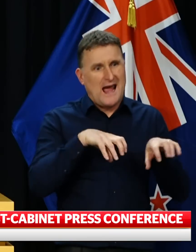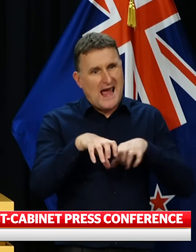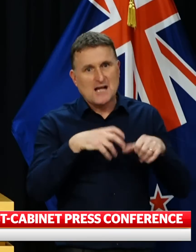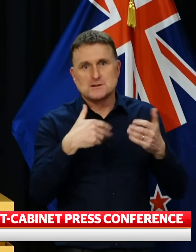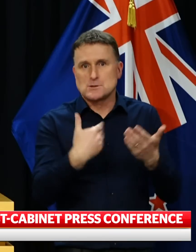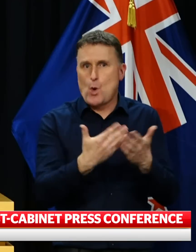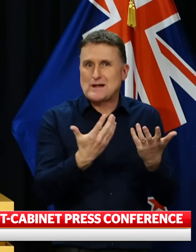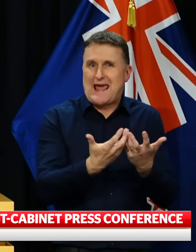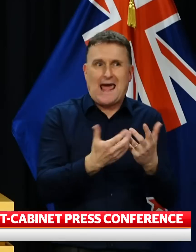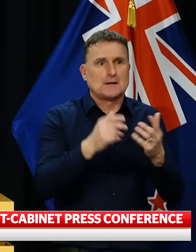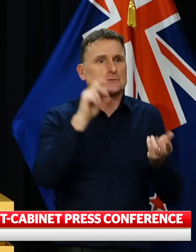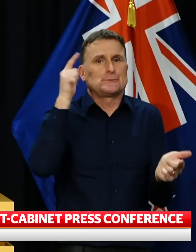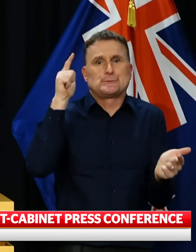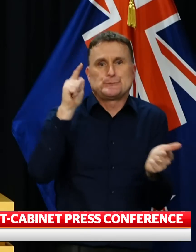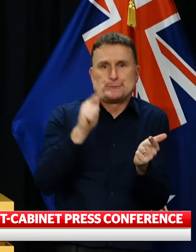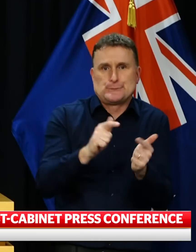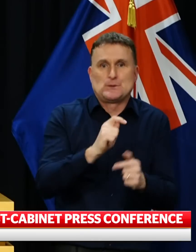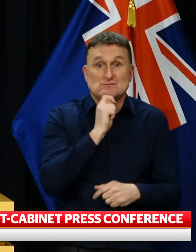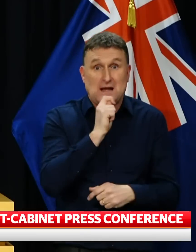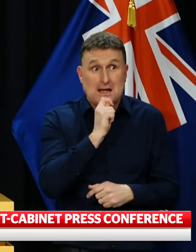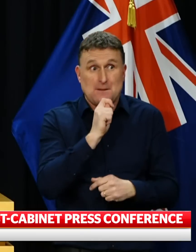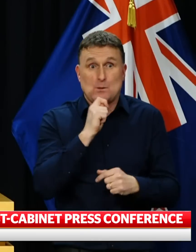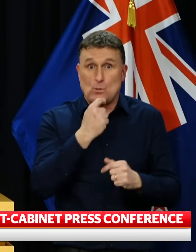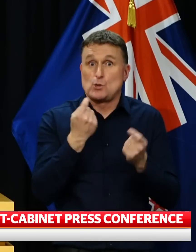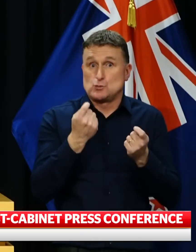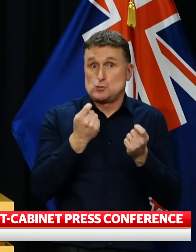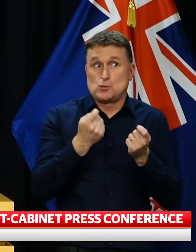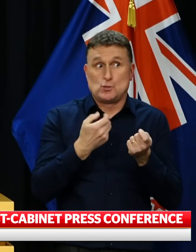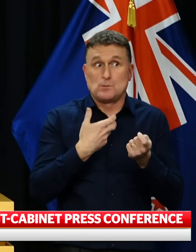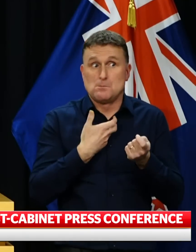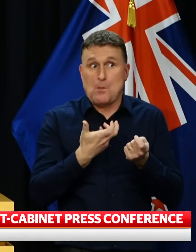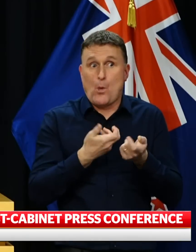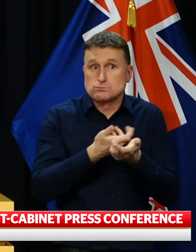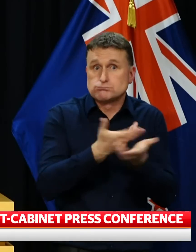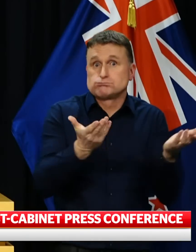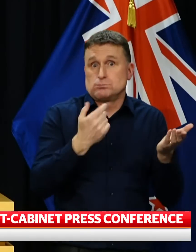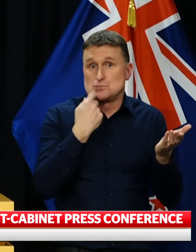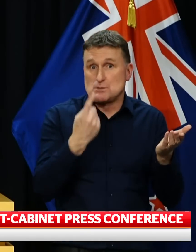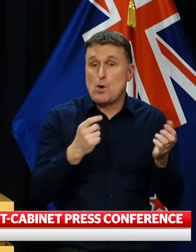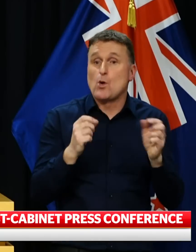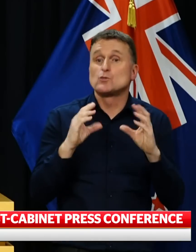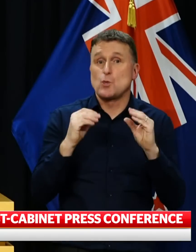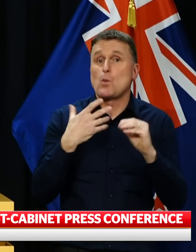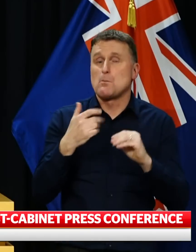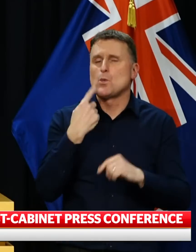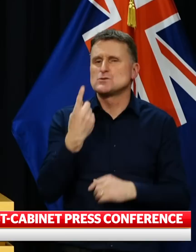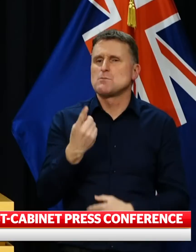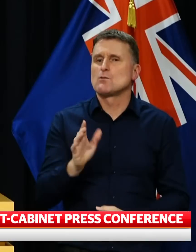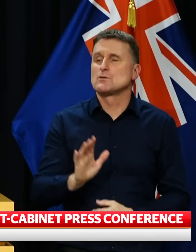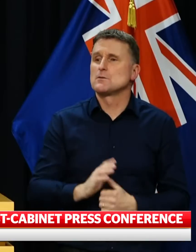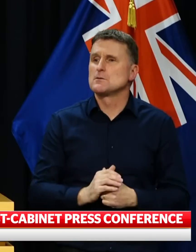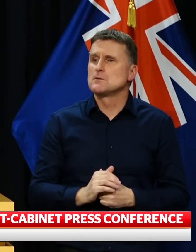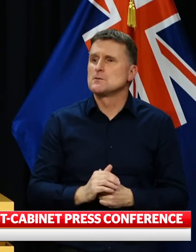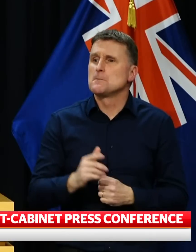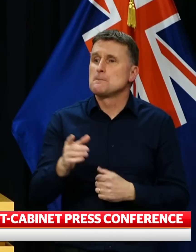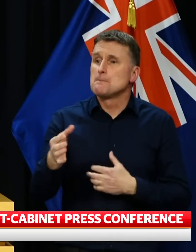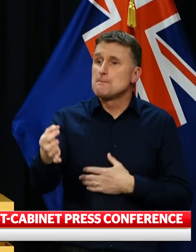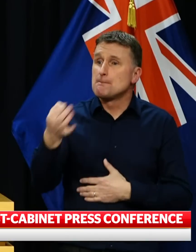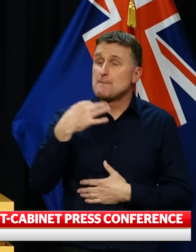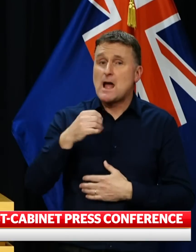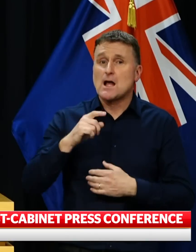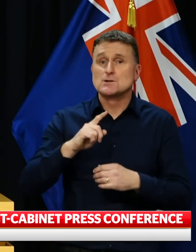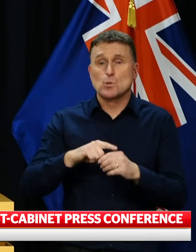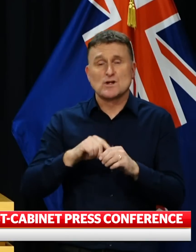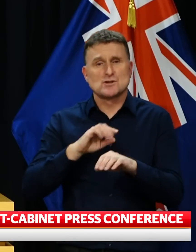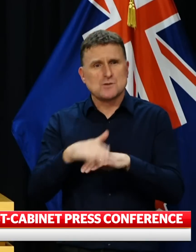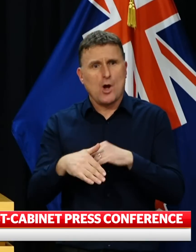we're setting those out tomorrow, so happy to talk more about that tomorrow. Just on reading, writing and maths, should New Zealanders be despairing